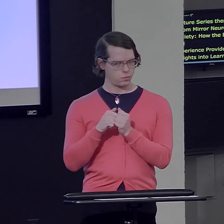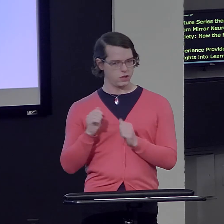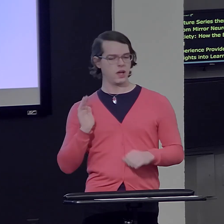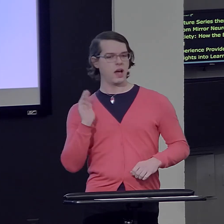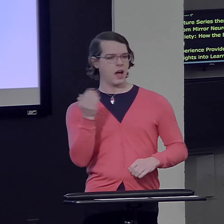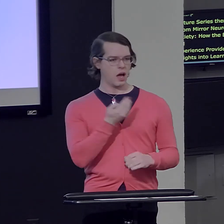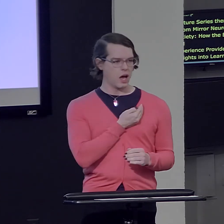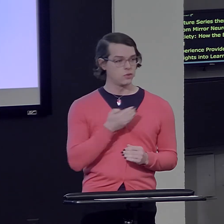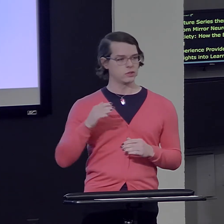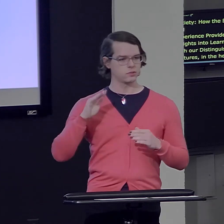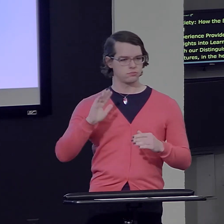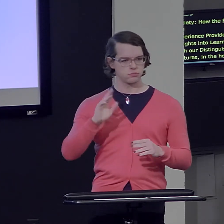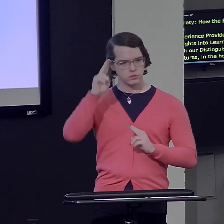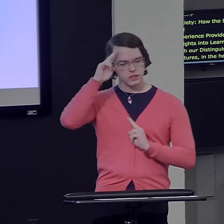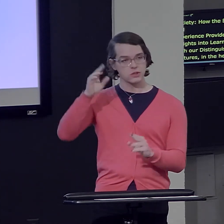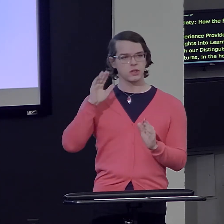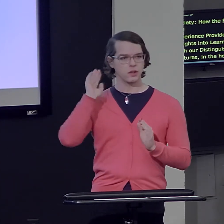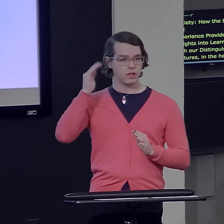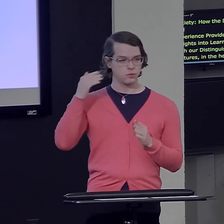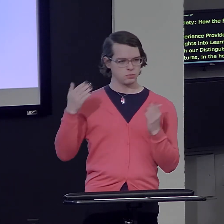With our distinguished lectures,